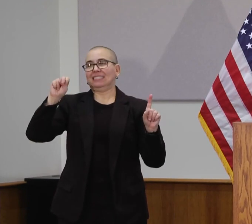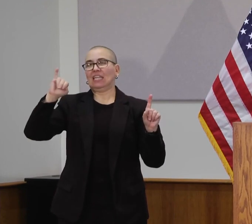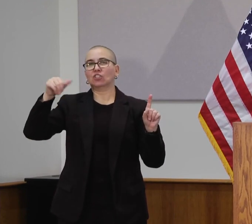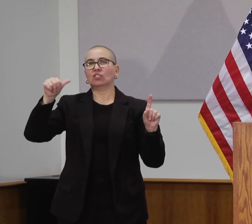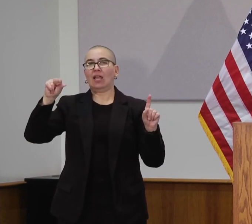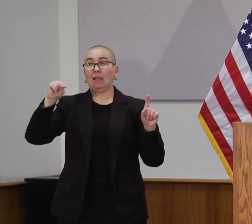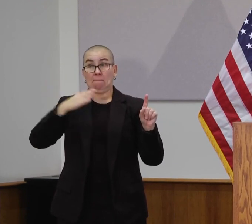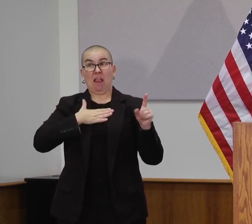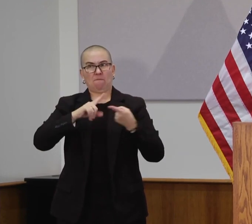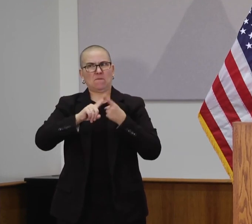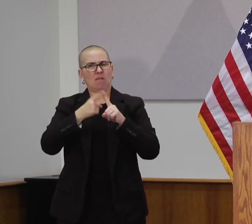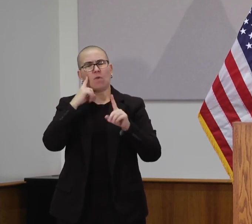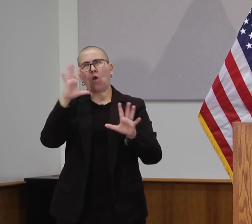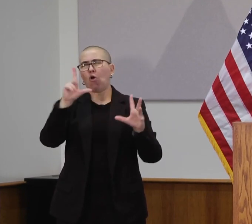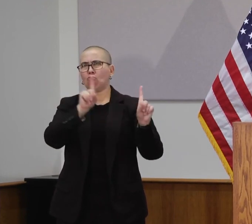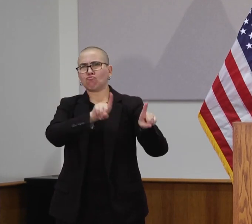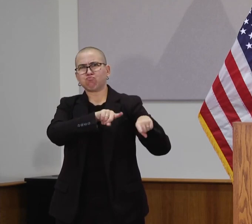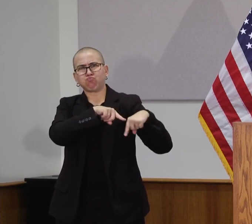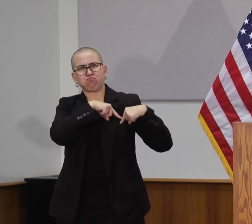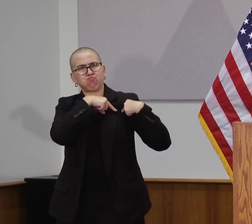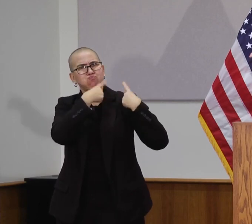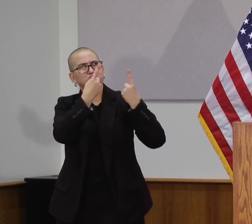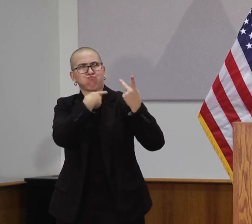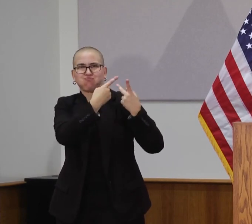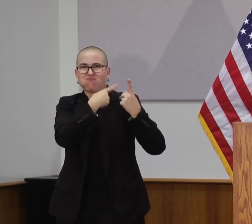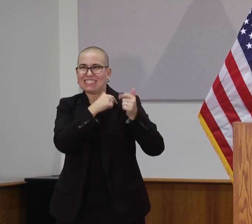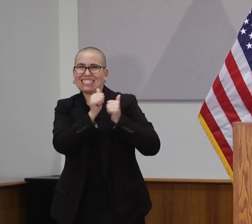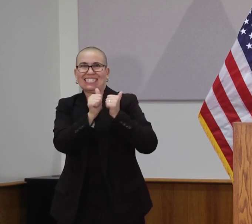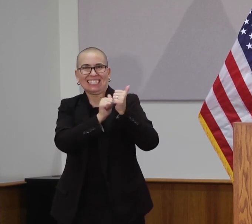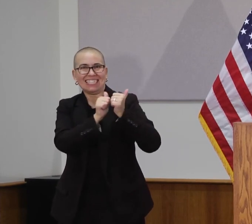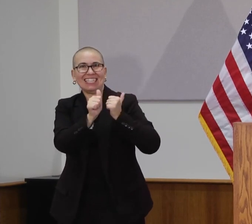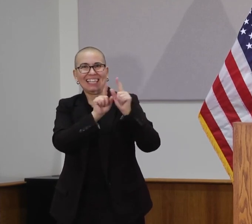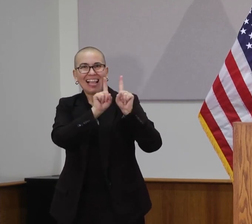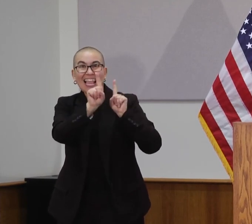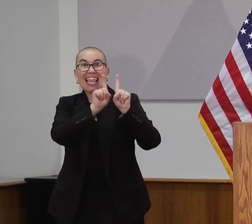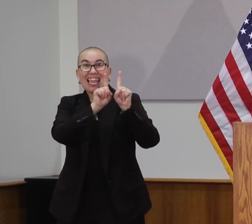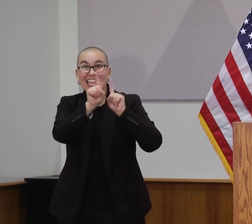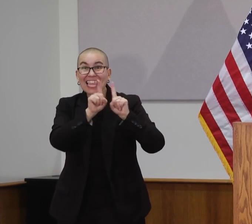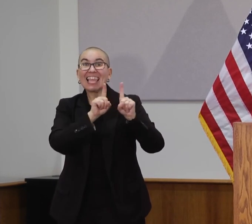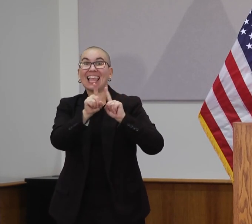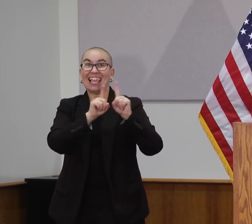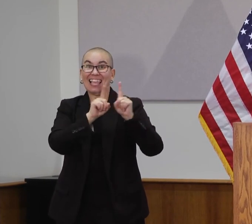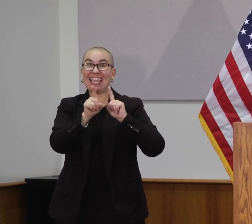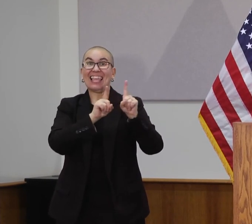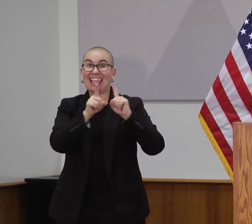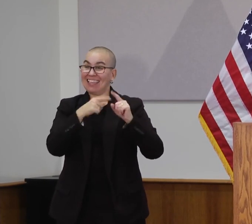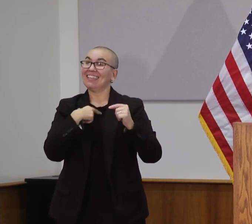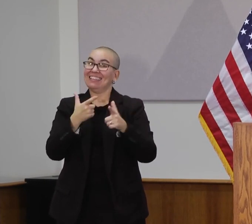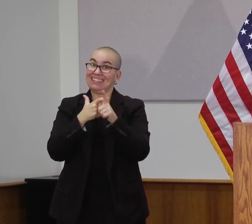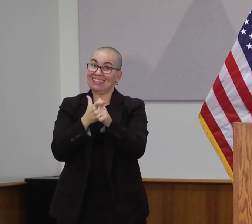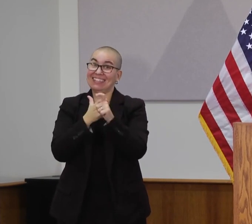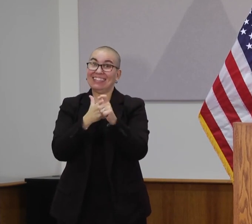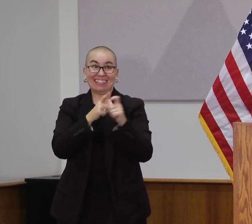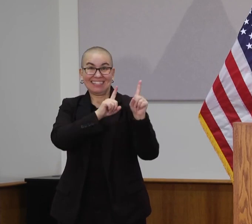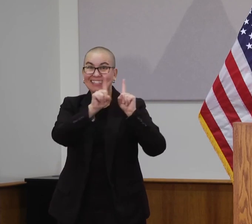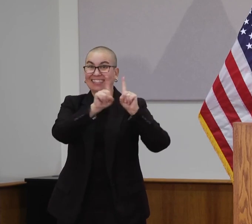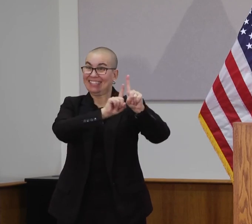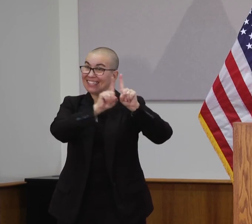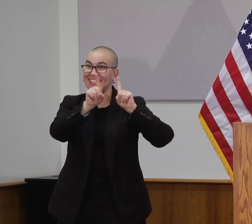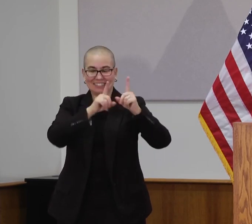races together and things, physically running in races. And so my concern is there.